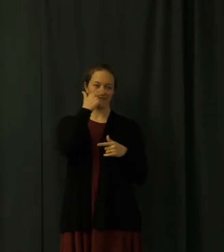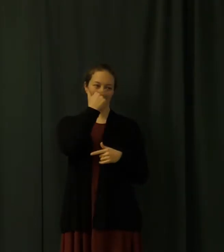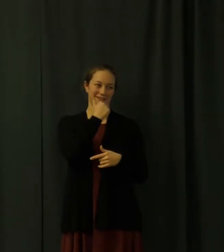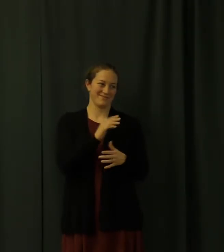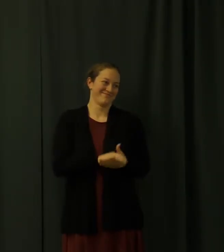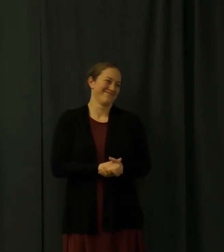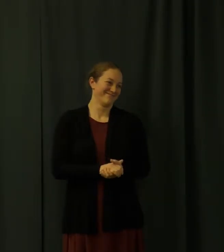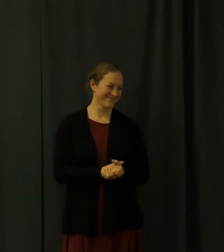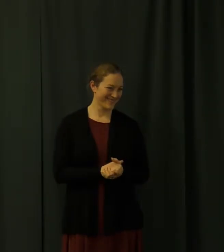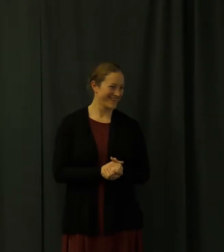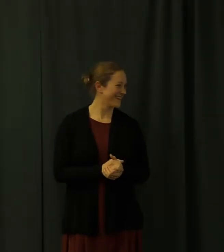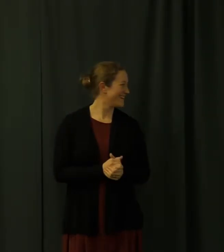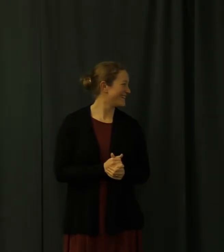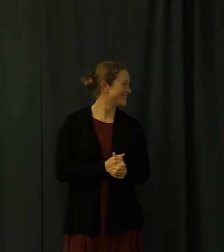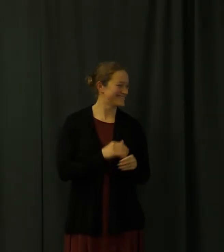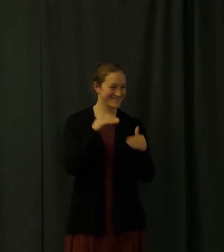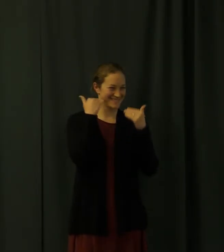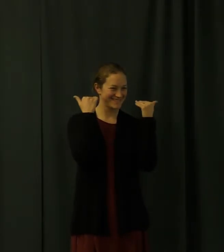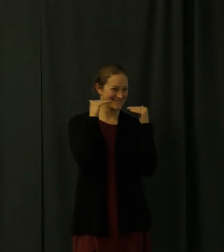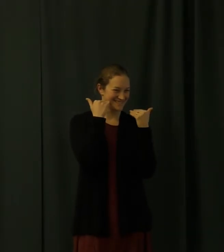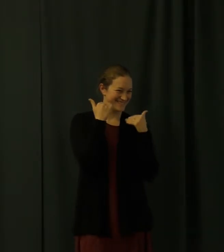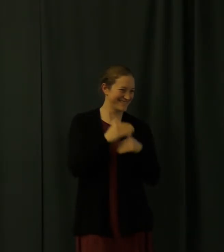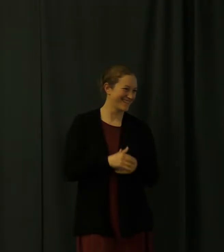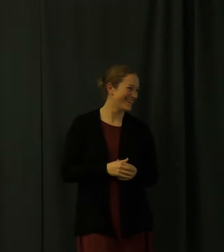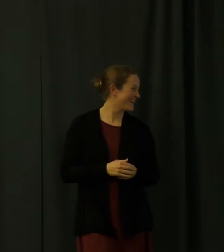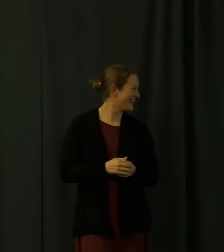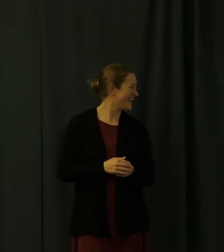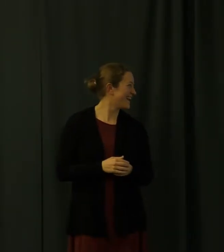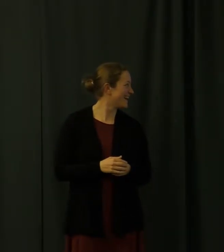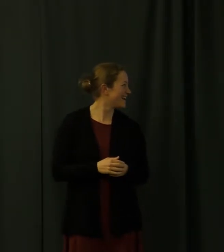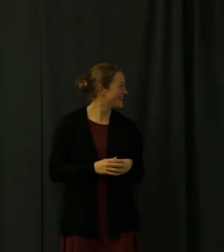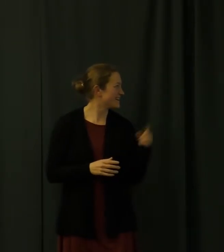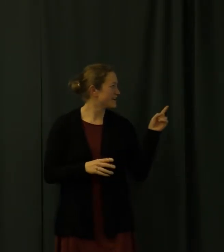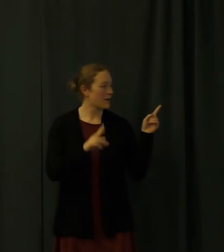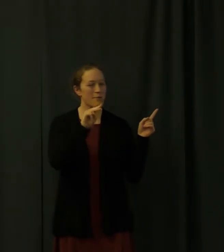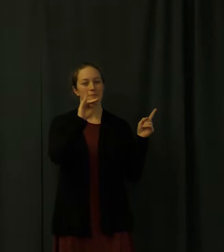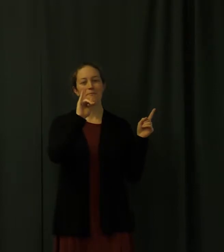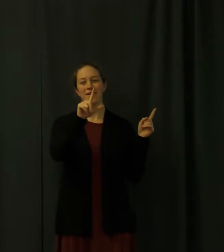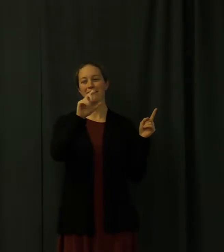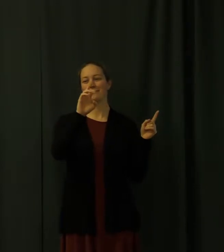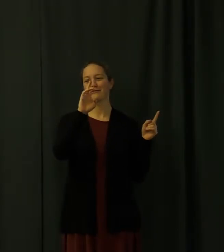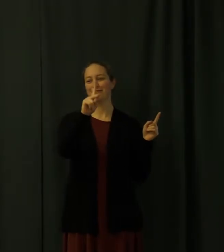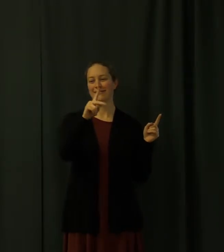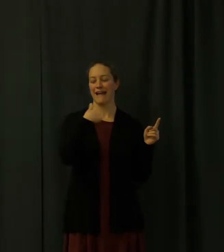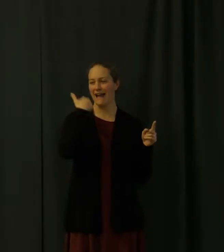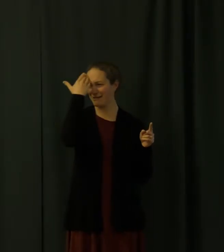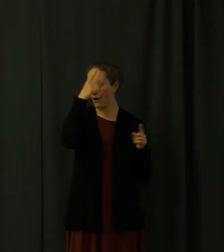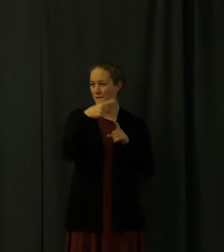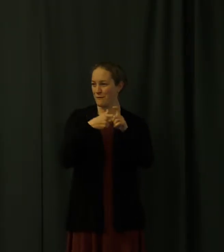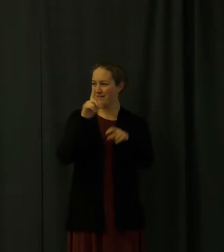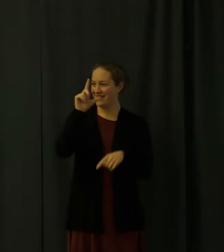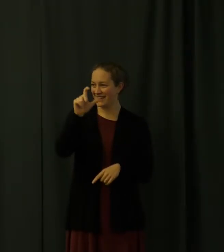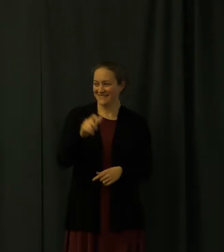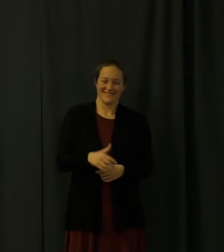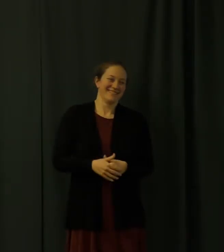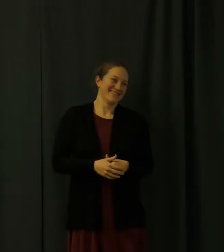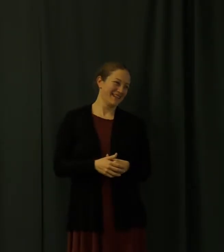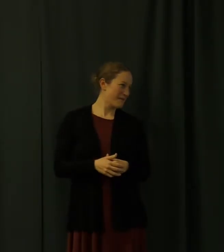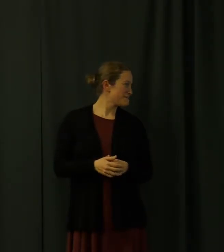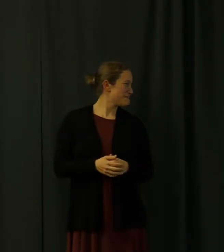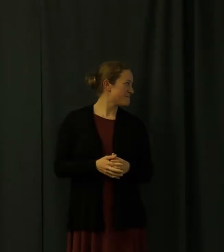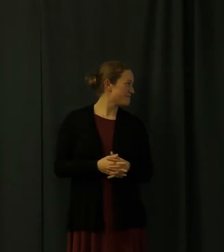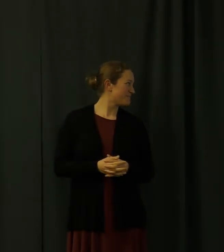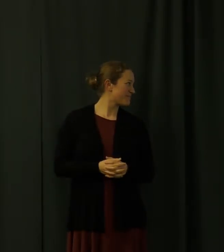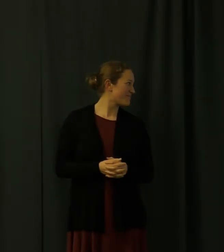so I don't know where he. Mill Creek Elementary. I didn't know he was a Lexington kid. I saw it.